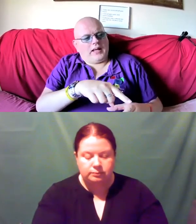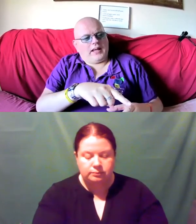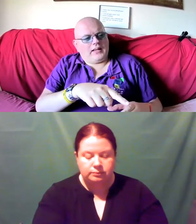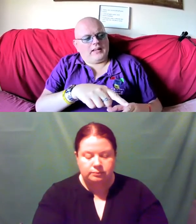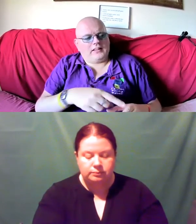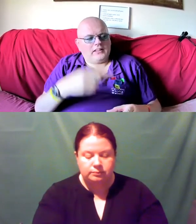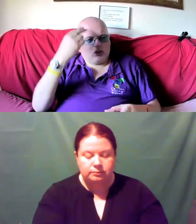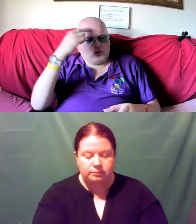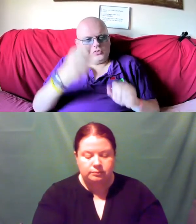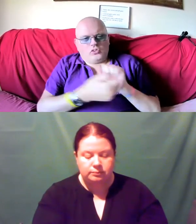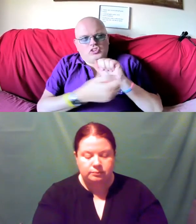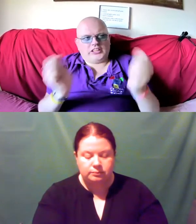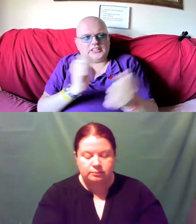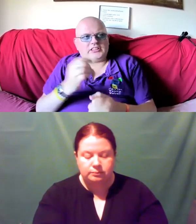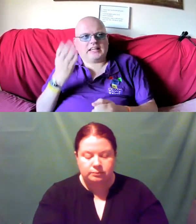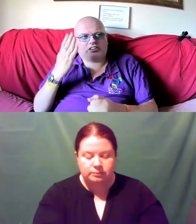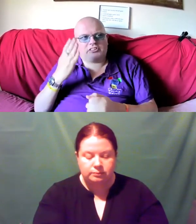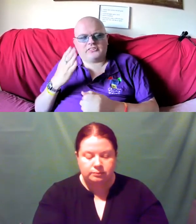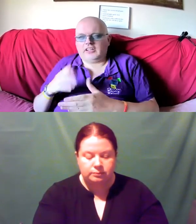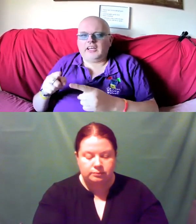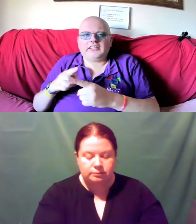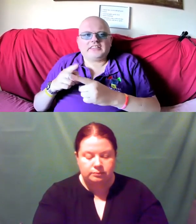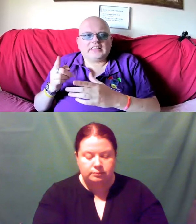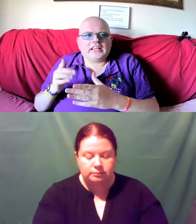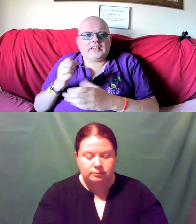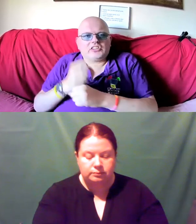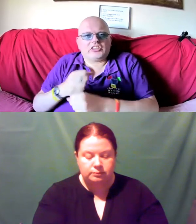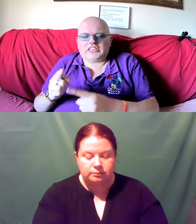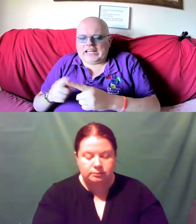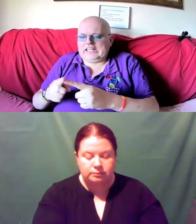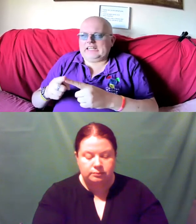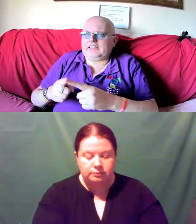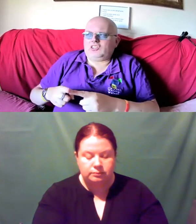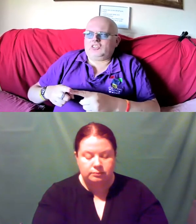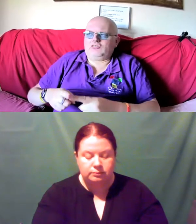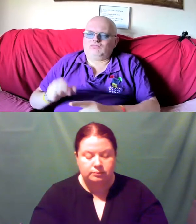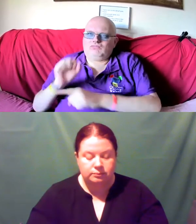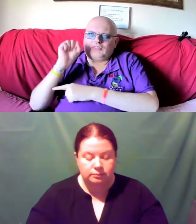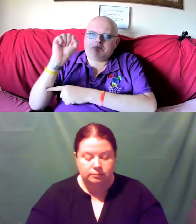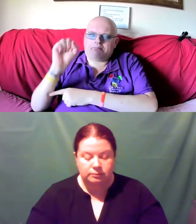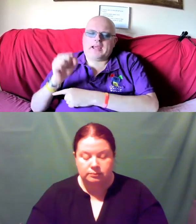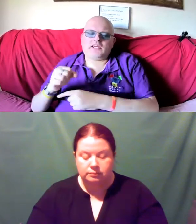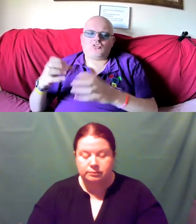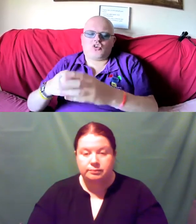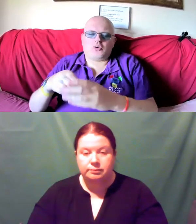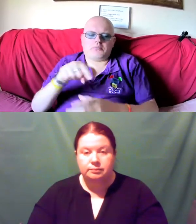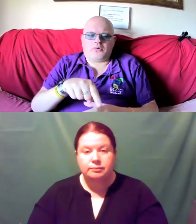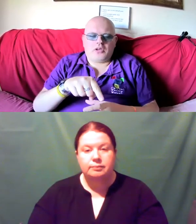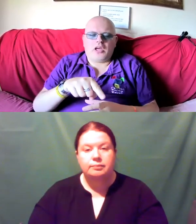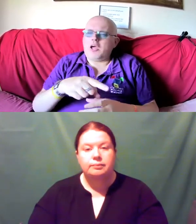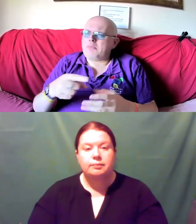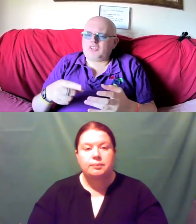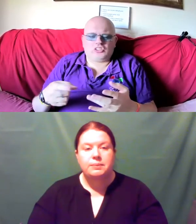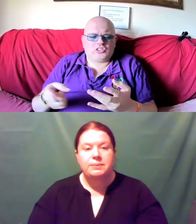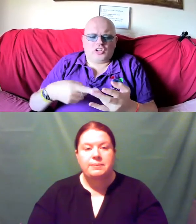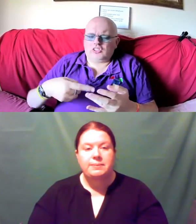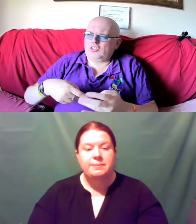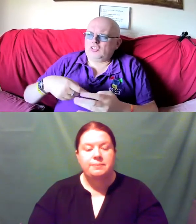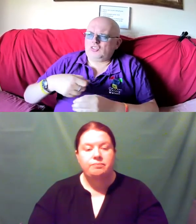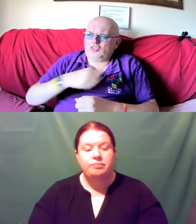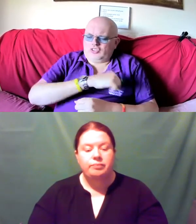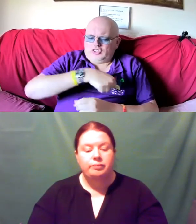Anglican campaigning group, but they said, yeah, let's do some worship together. But it wasn't just Anglicans in the group, there was like four different Christian